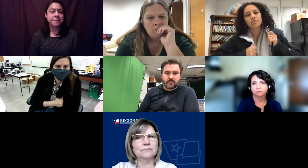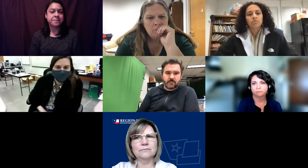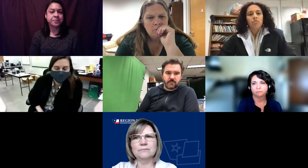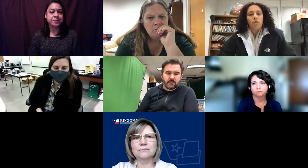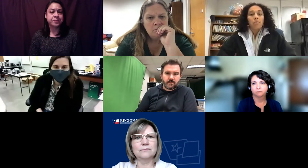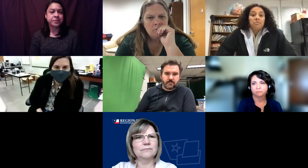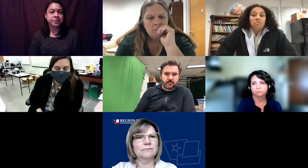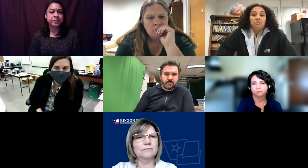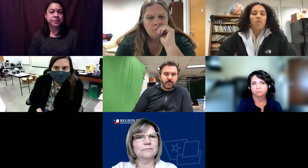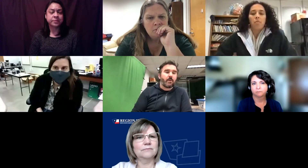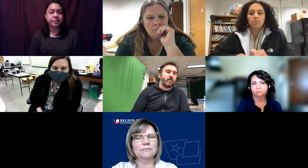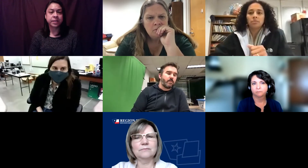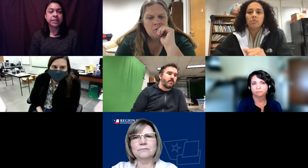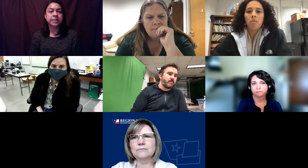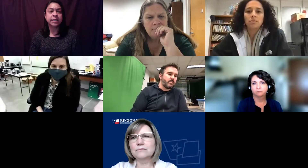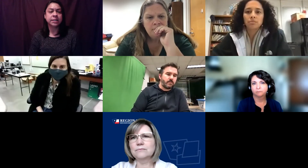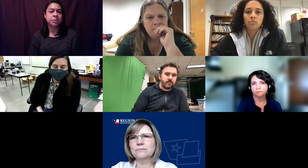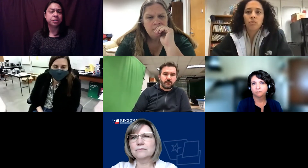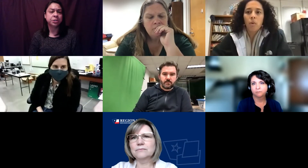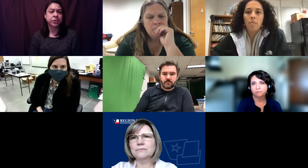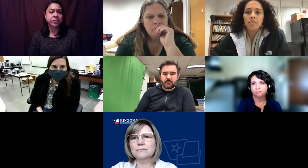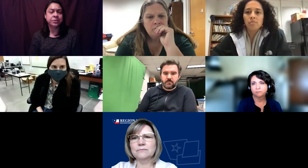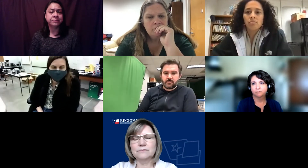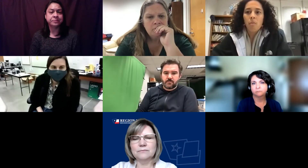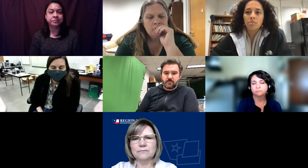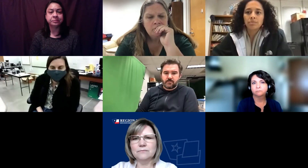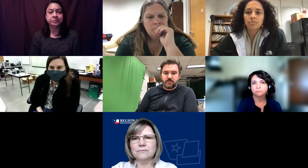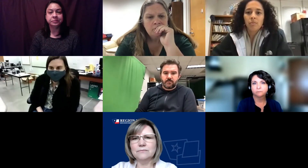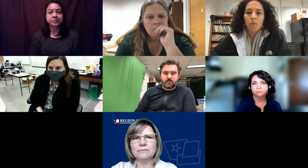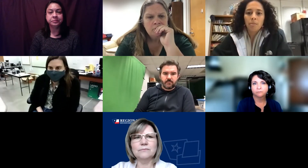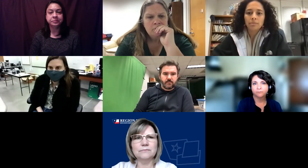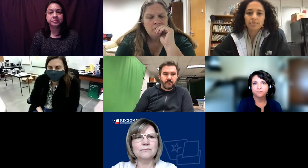yeah. I didn't see it as an option, so I don't know.